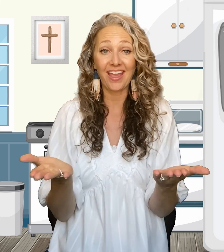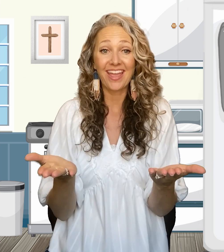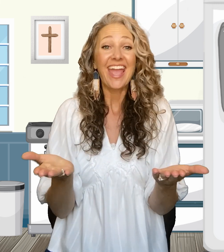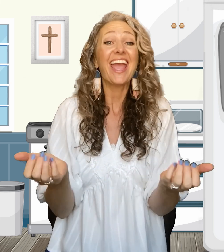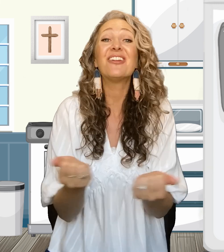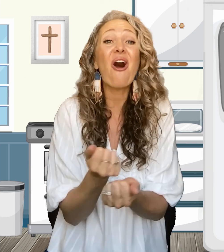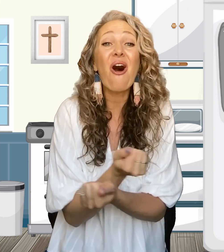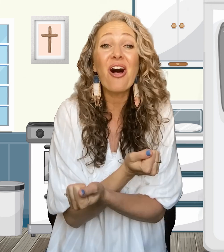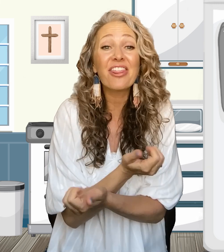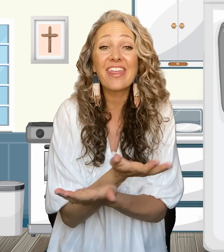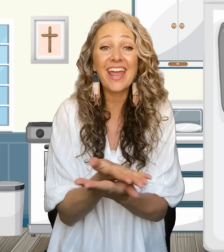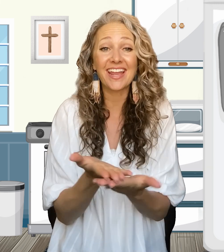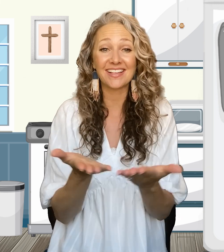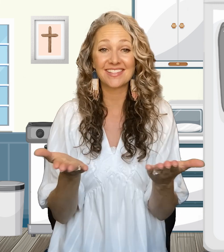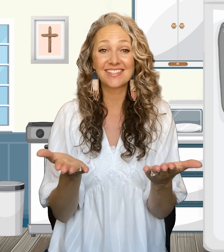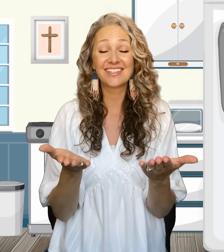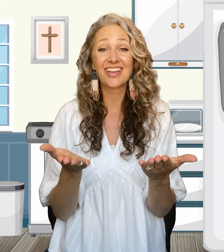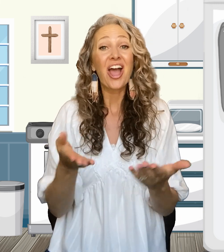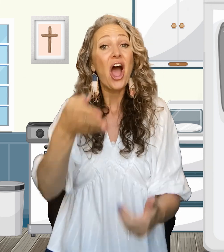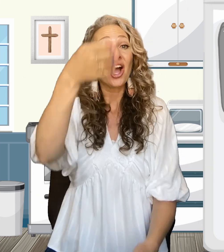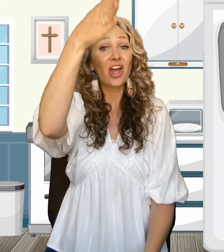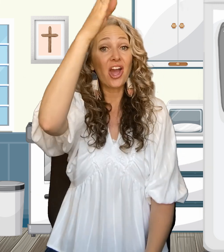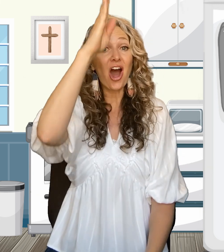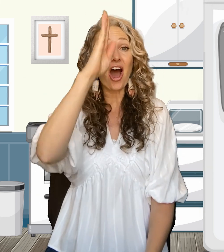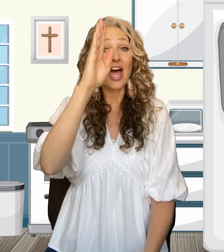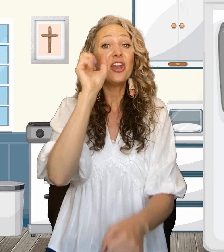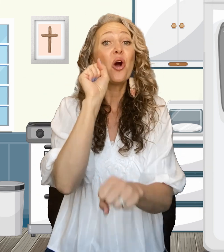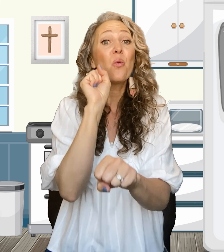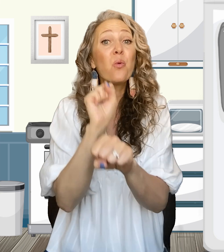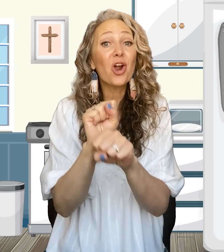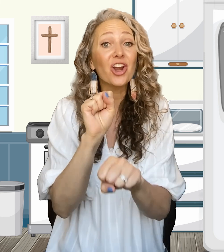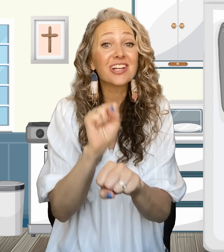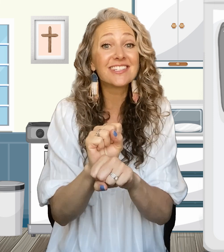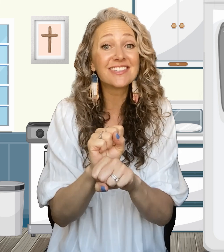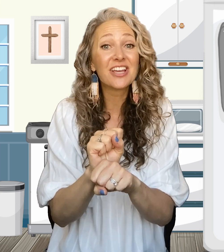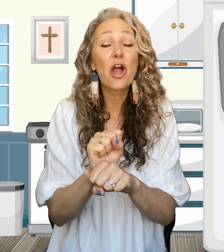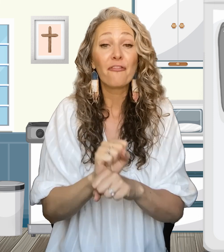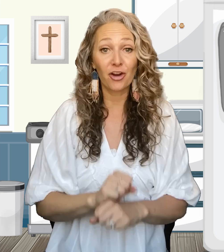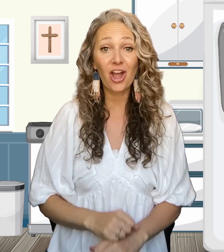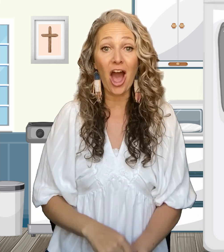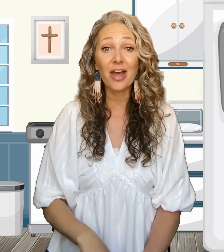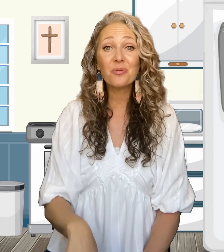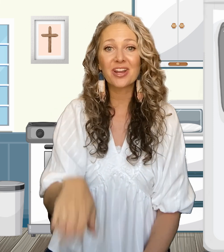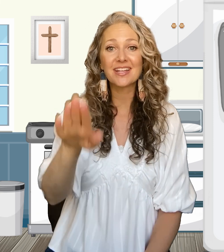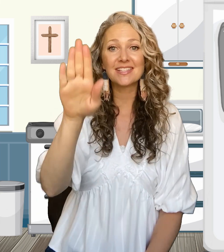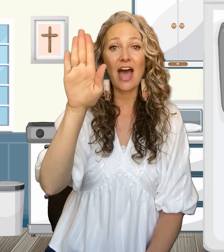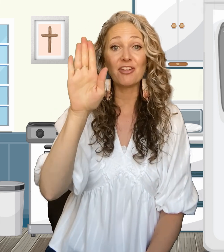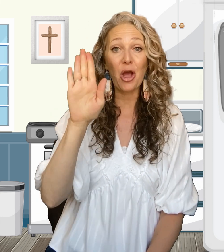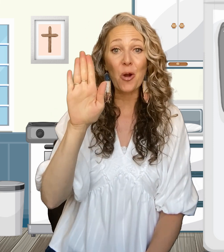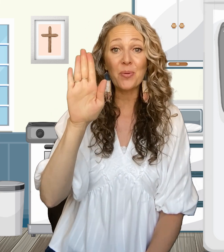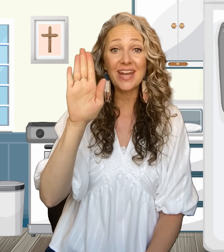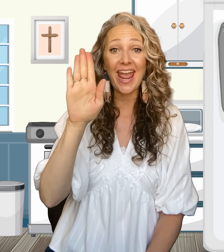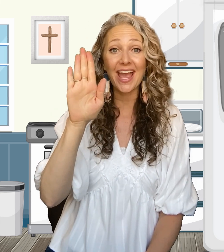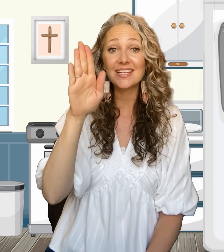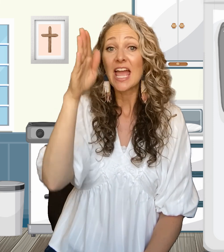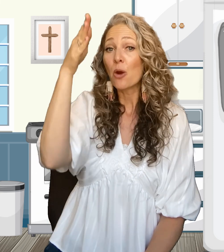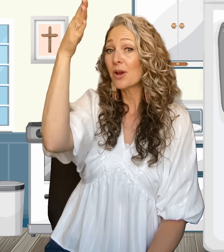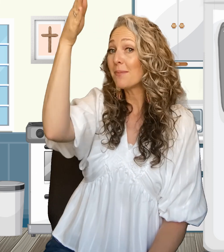In all things. God works. For God, we're going to have an open hand. We're going to make a